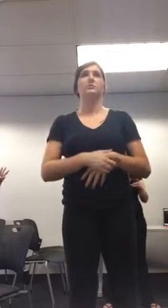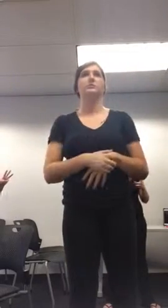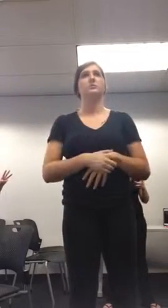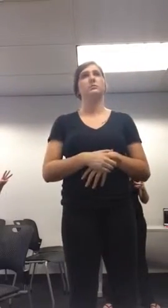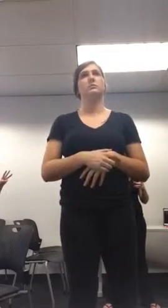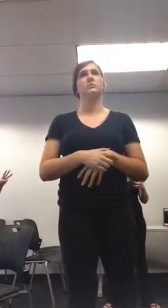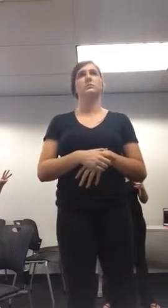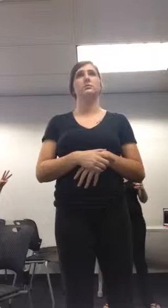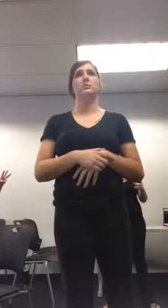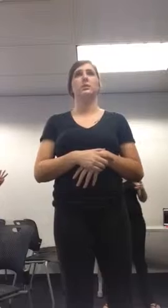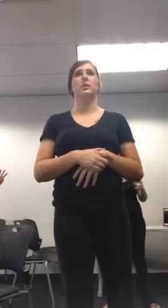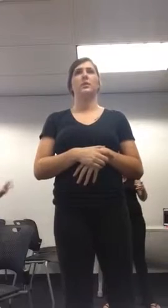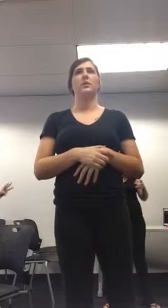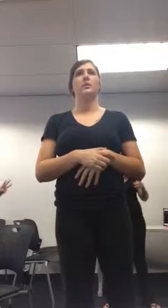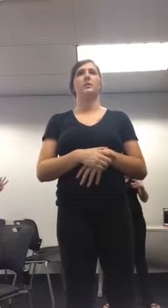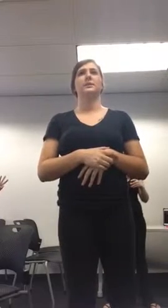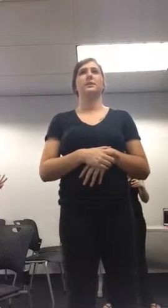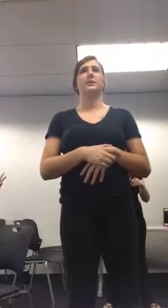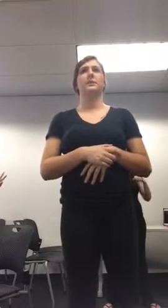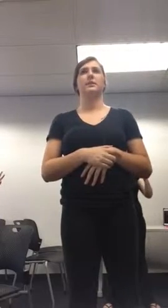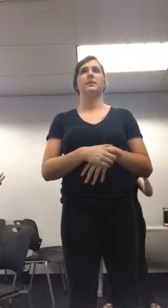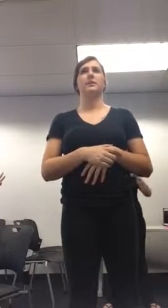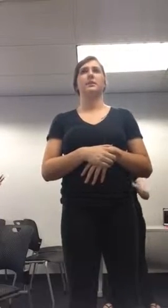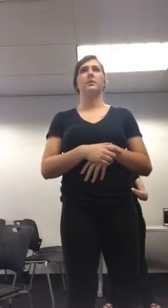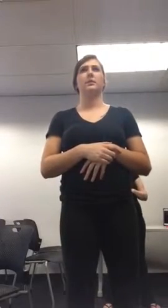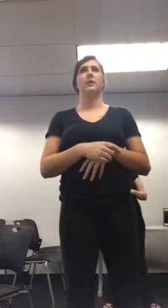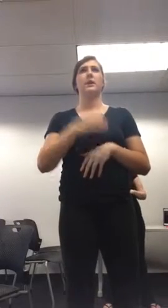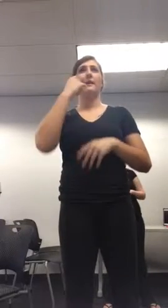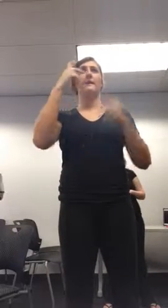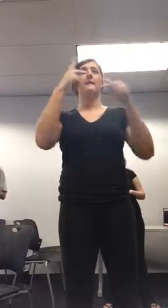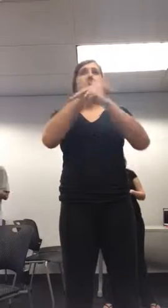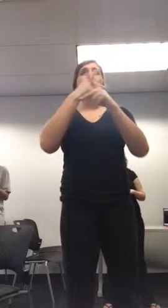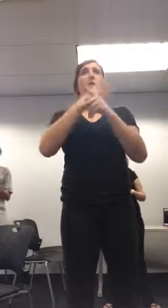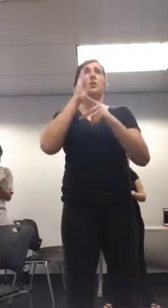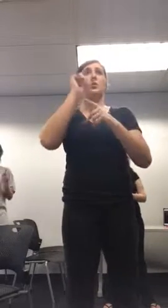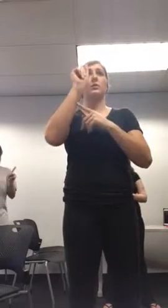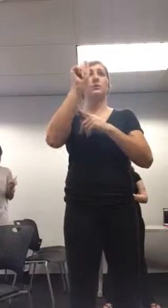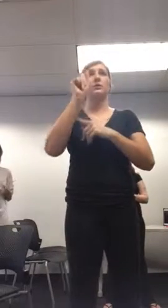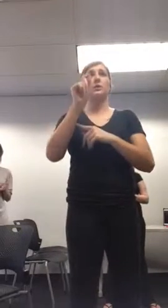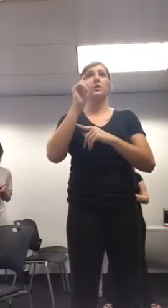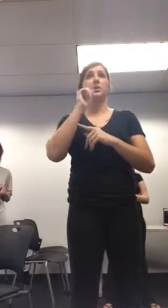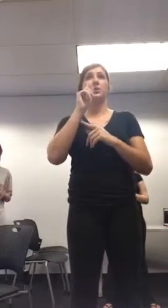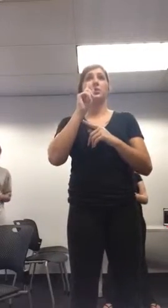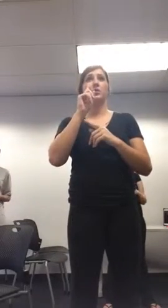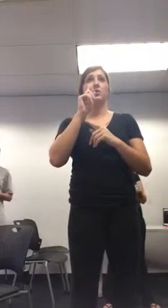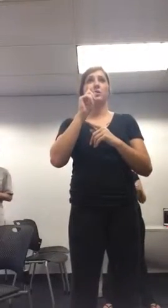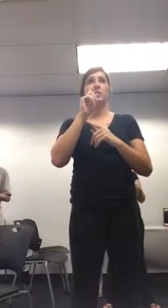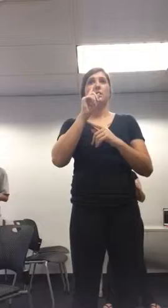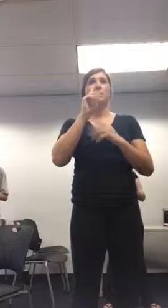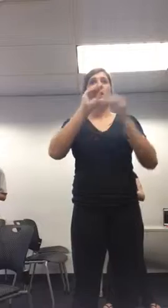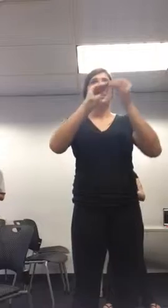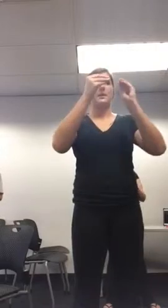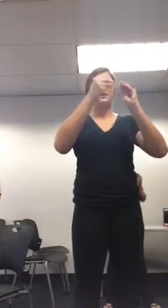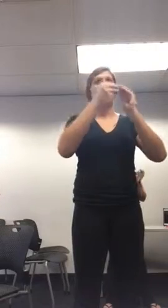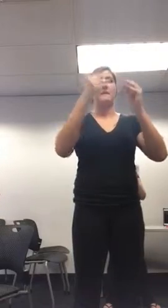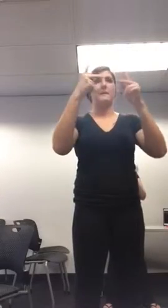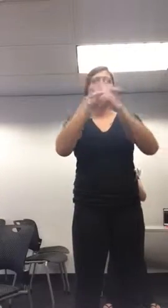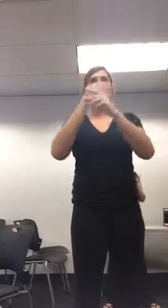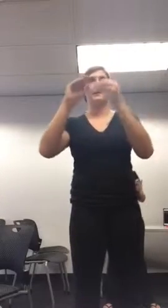for fractions and decimals, and any time we multiply digit times digit and place value times place